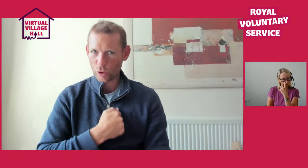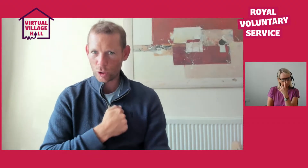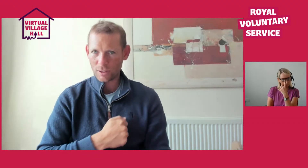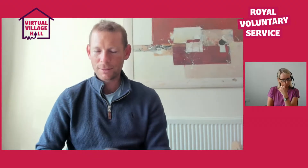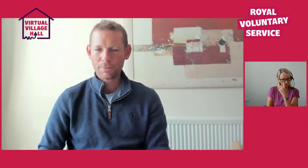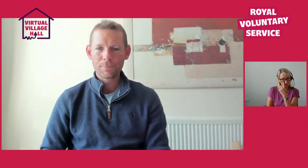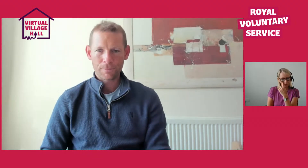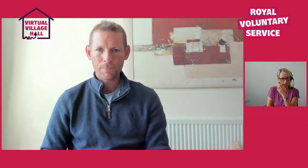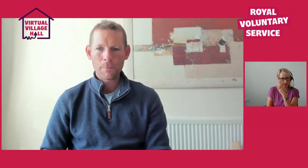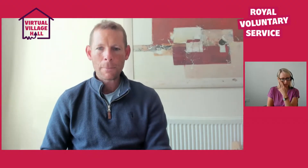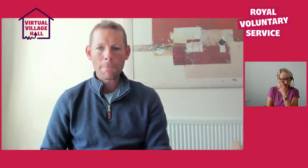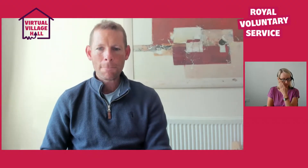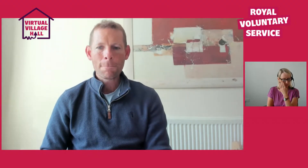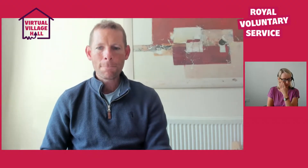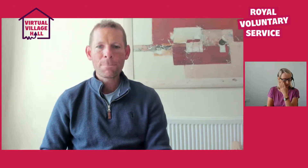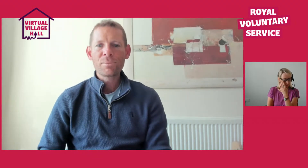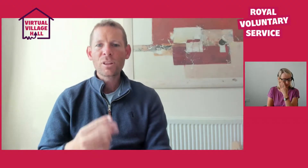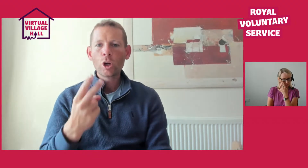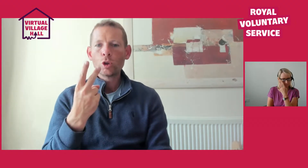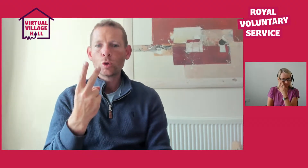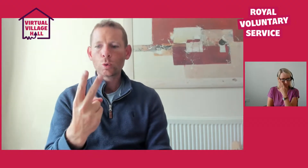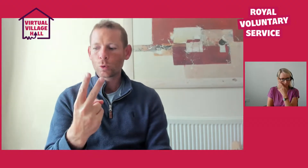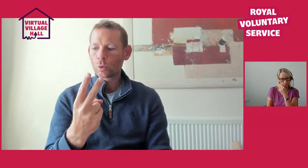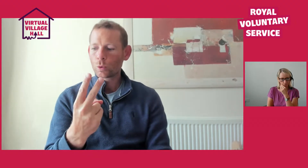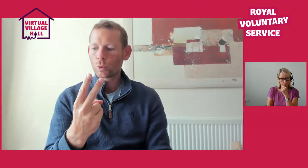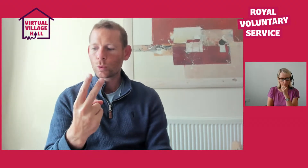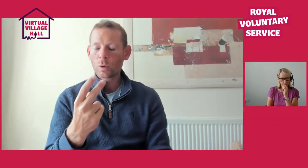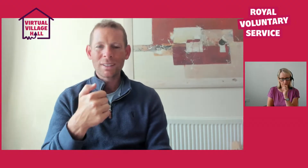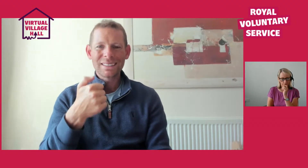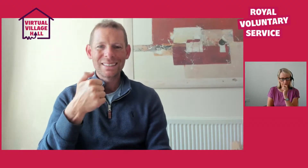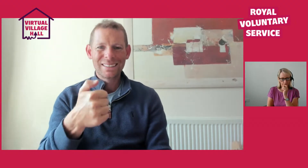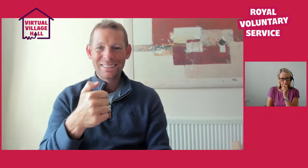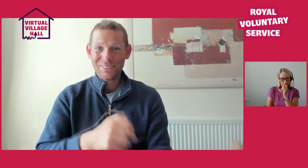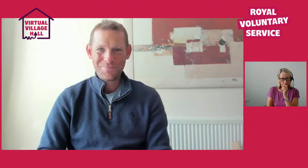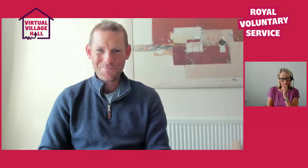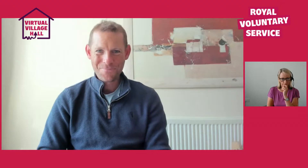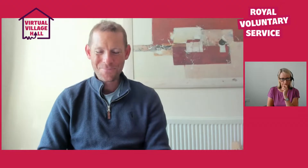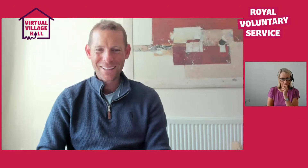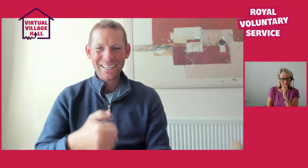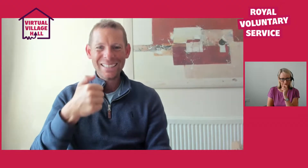Sorry, let me repeat number 2 again. I should have done that.